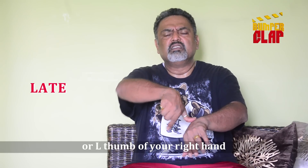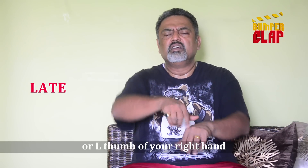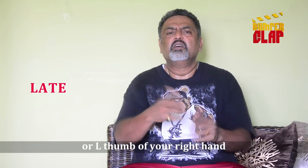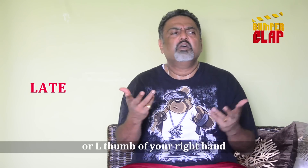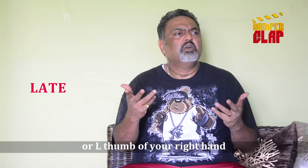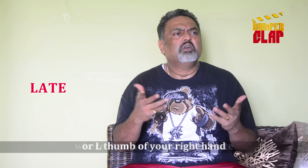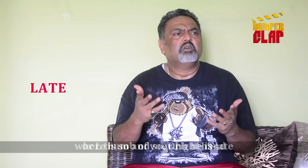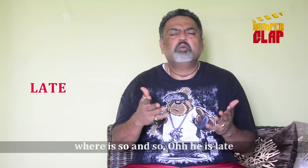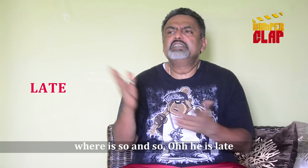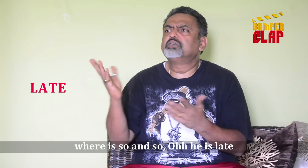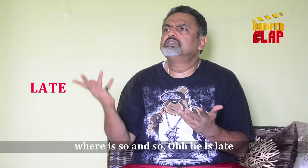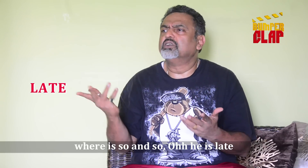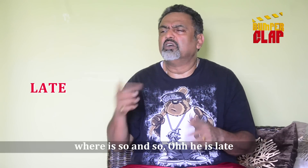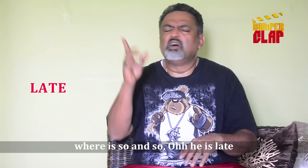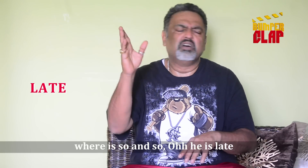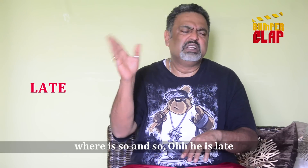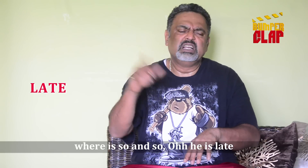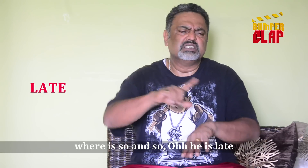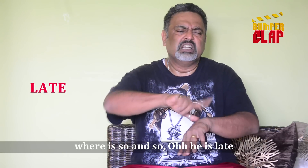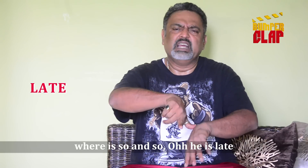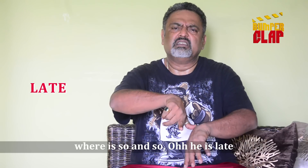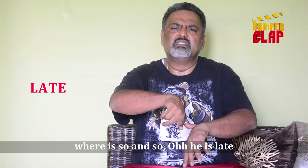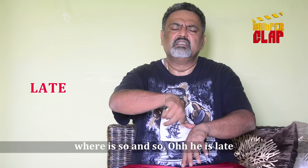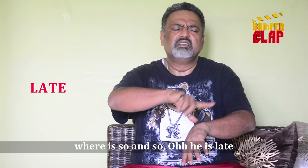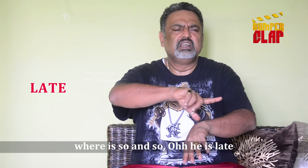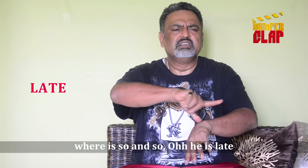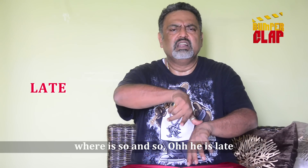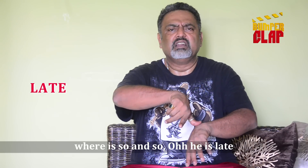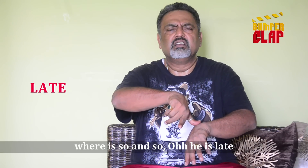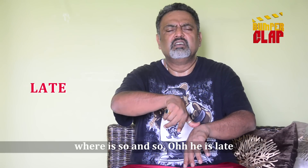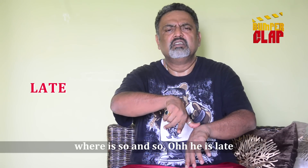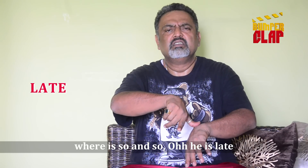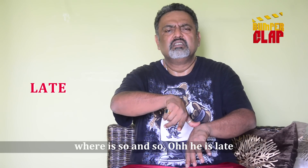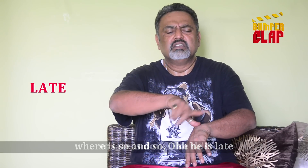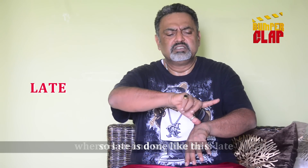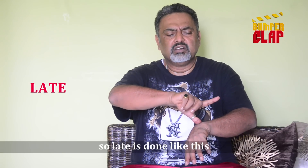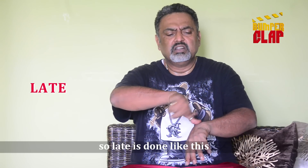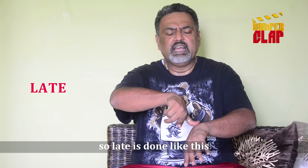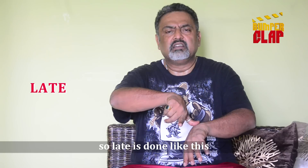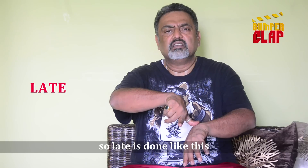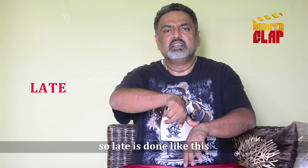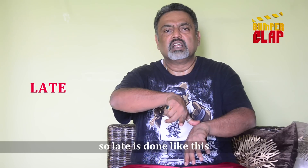where Swanson oh is it so late so